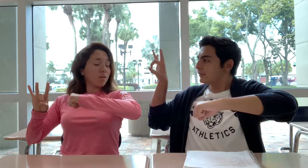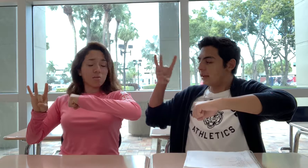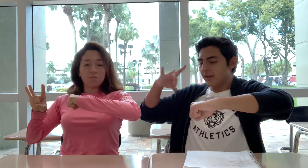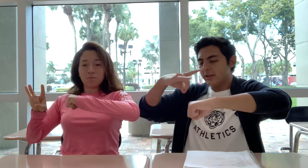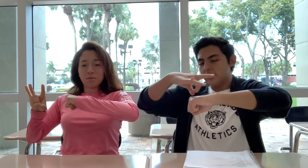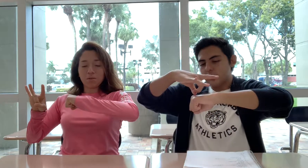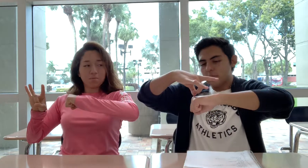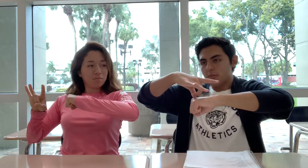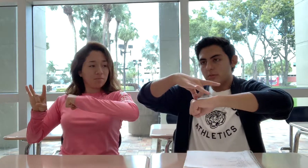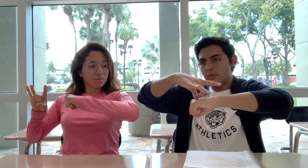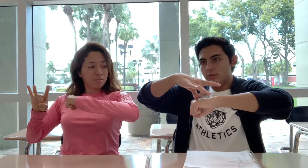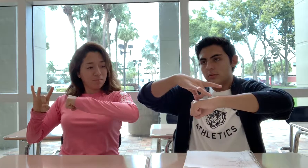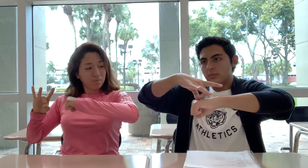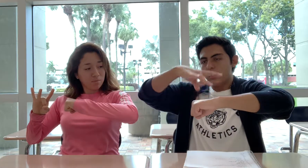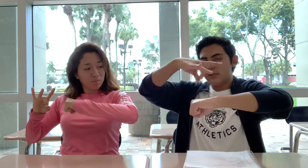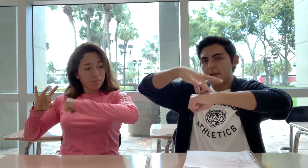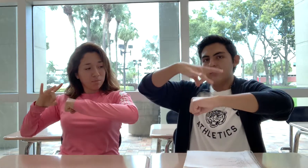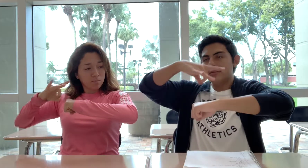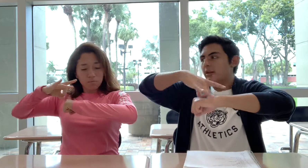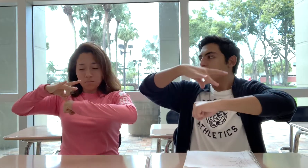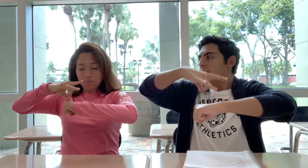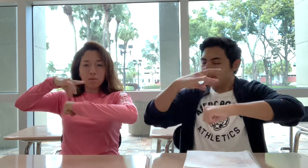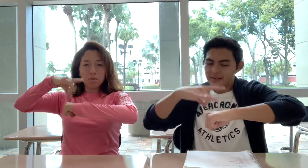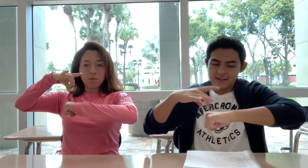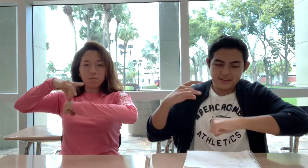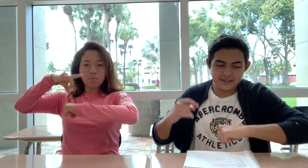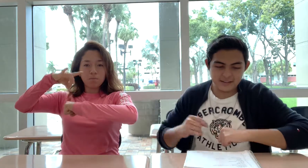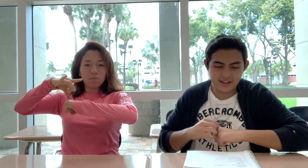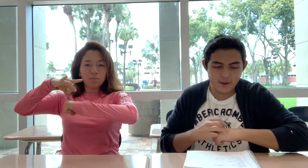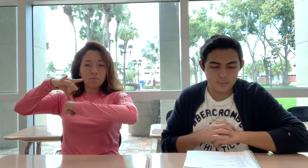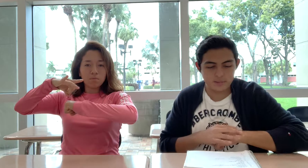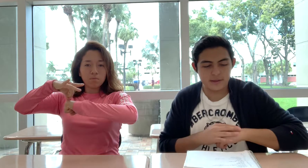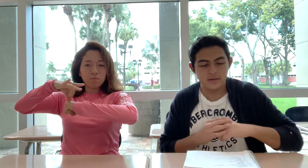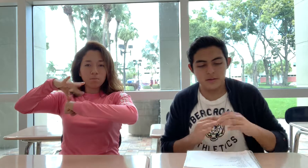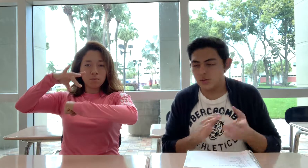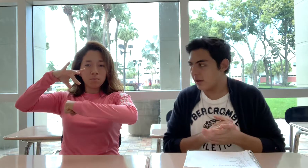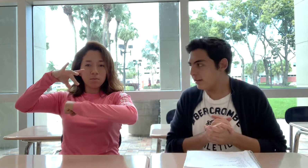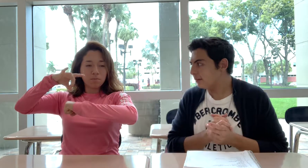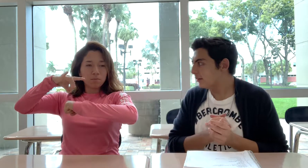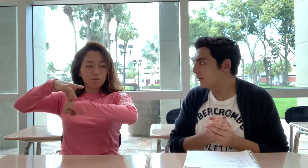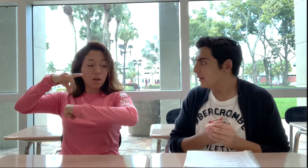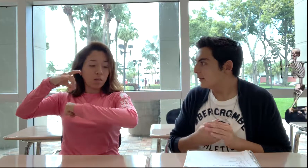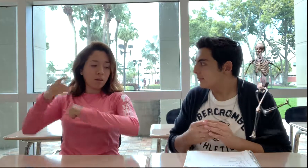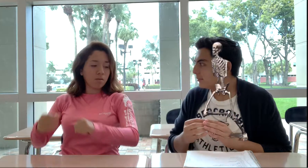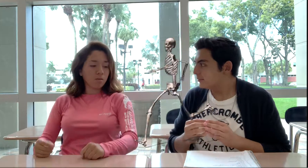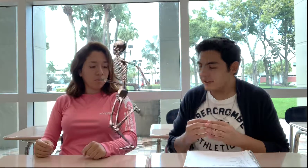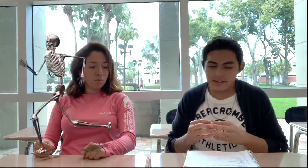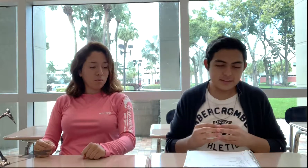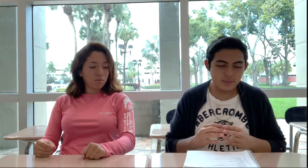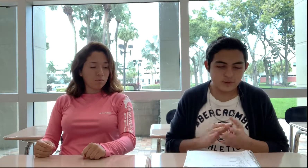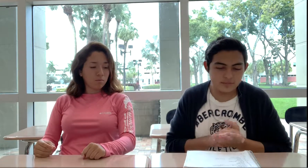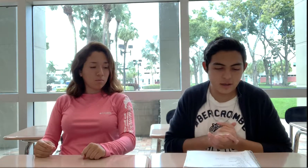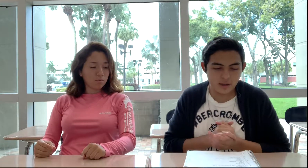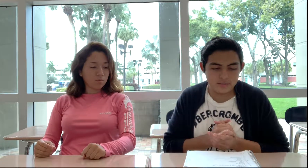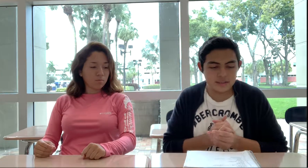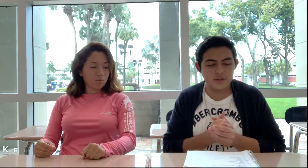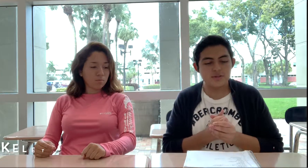Yeah, let me do pumpkin. Okay. Like that, pumpkin. Do you get it? Got it. This is how you do